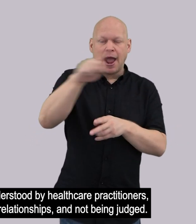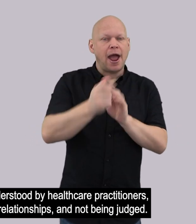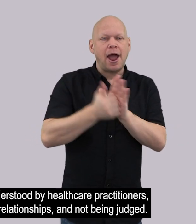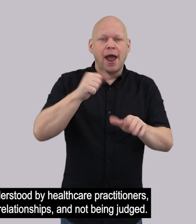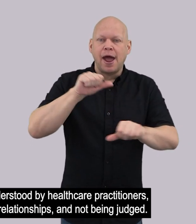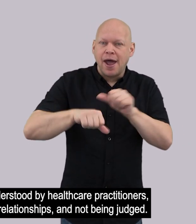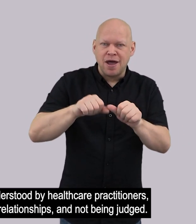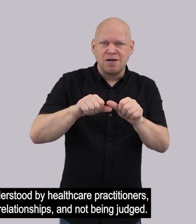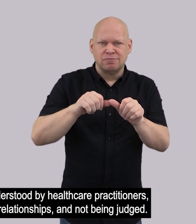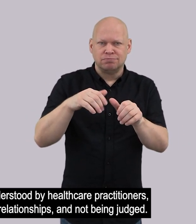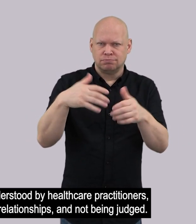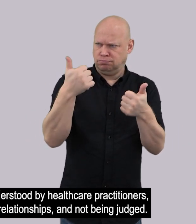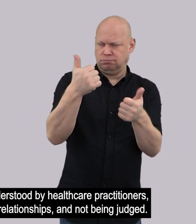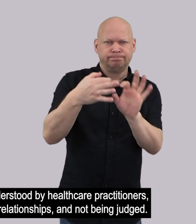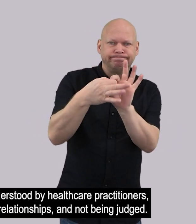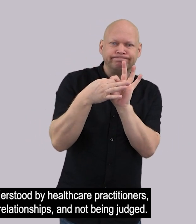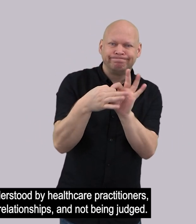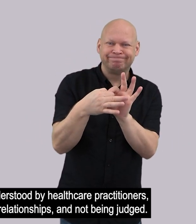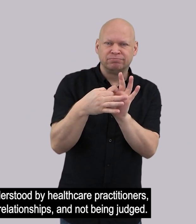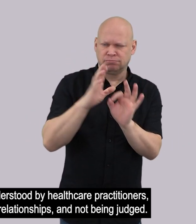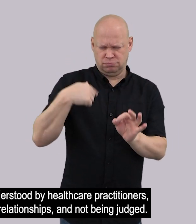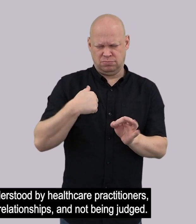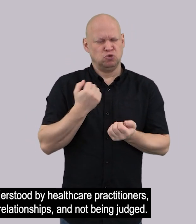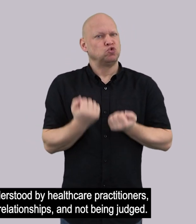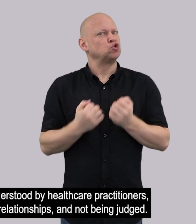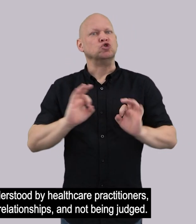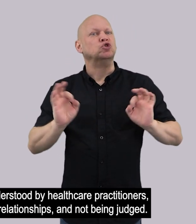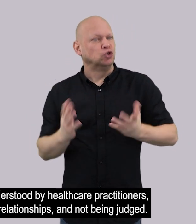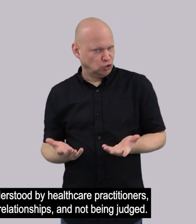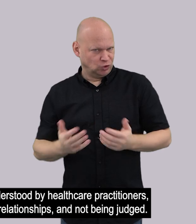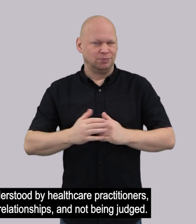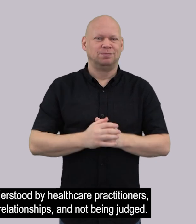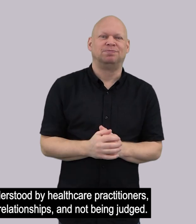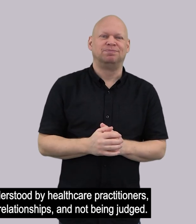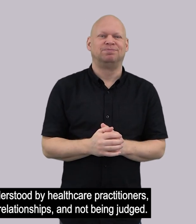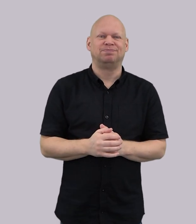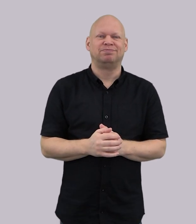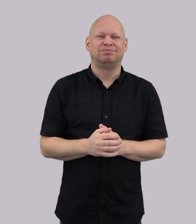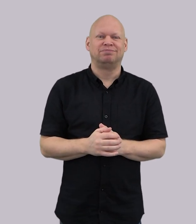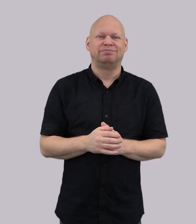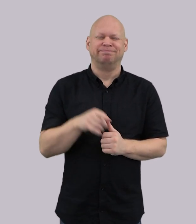feeling understood by healthcare practitioners, having good relationships and not being judged.